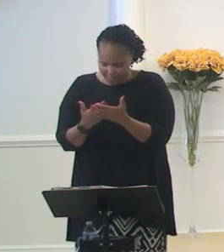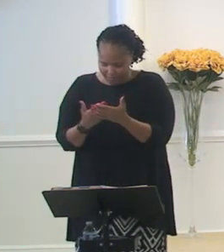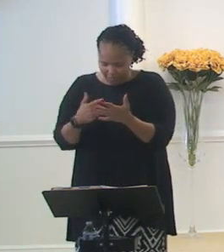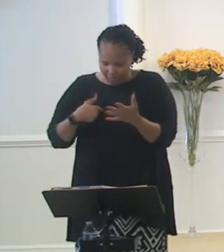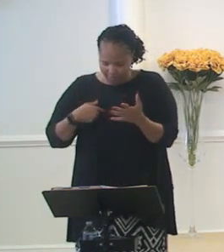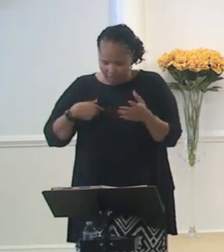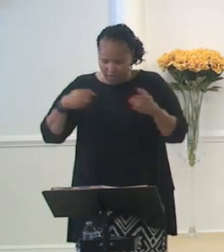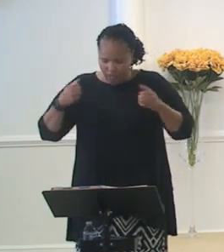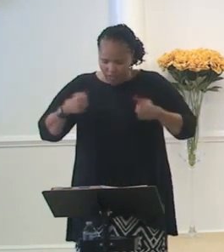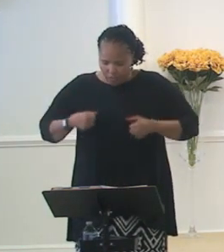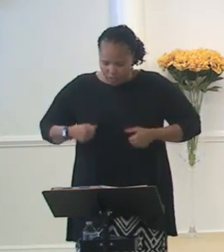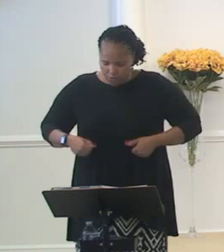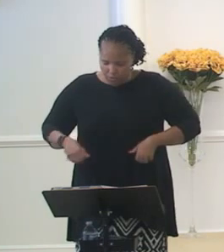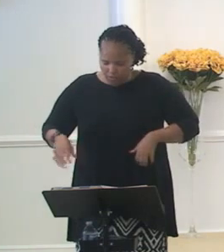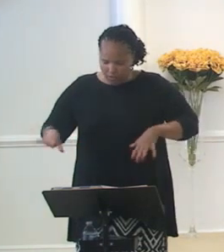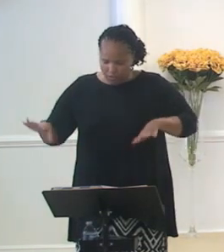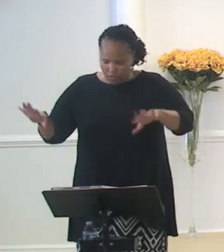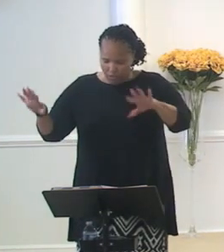I